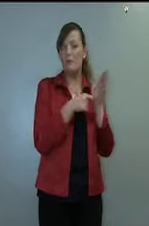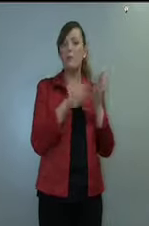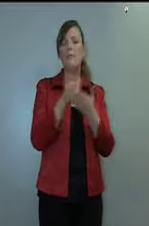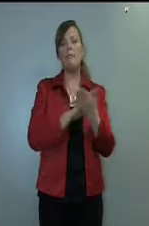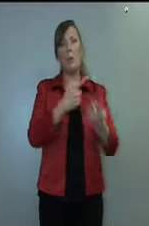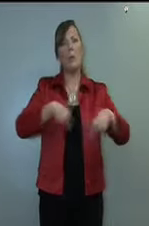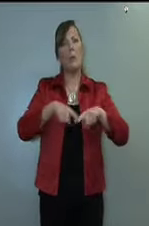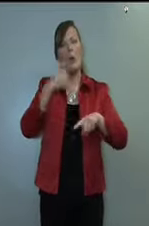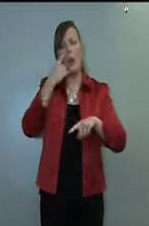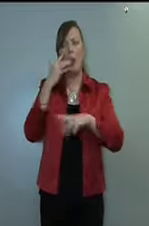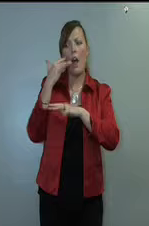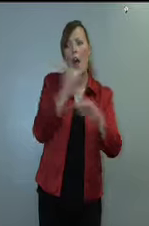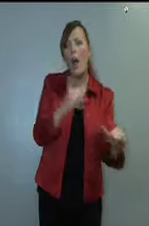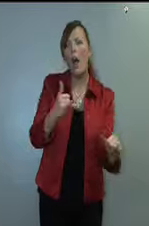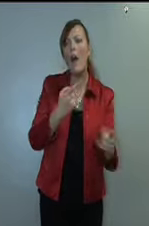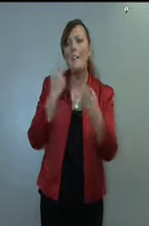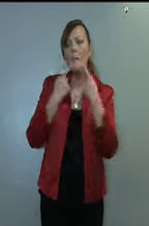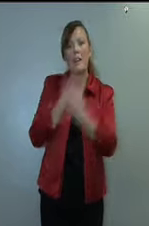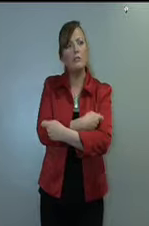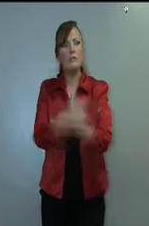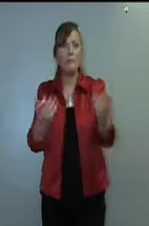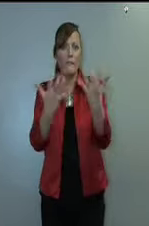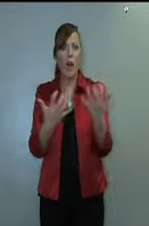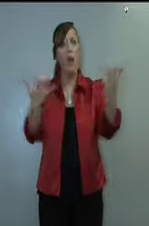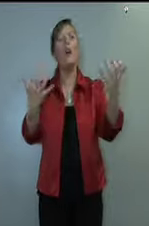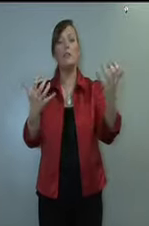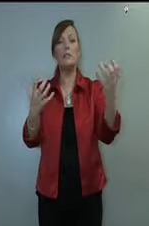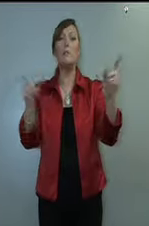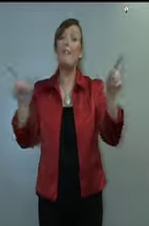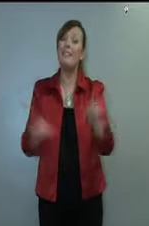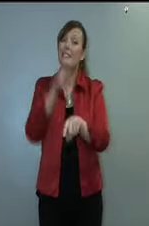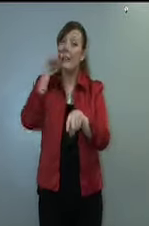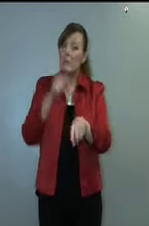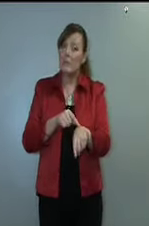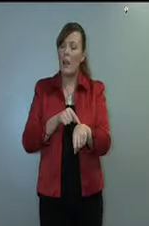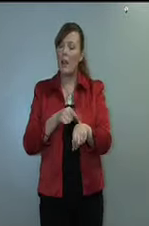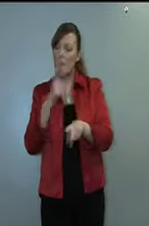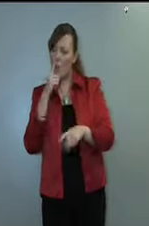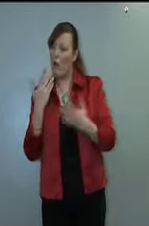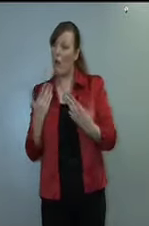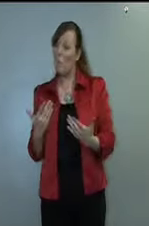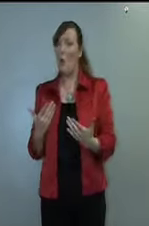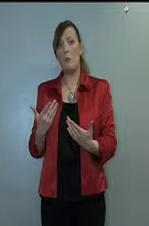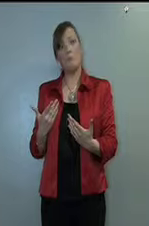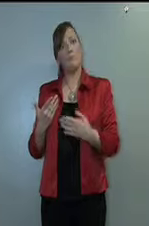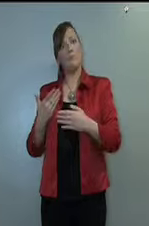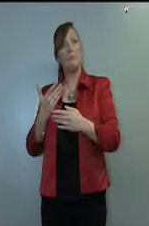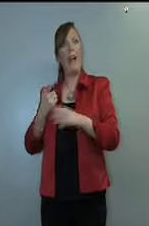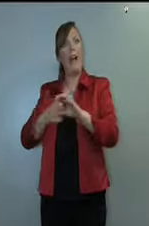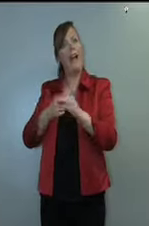Access Scottish Theatre allowed us to pilot providing information to audiences while also undertaking a review of